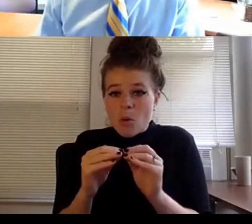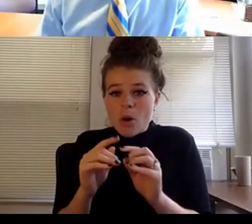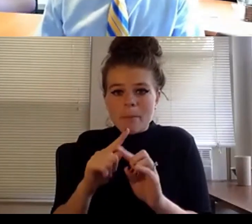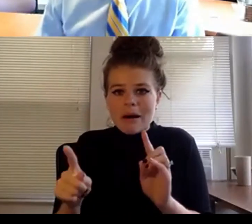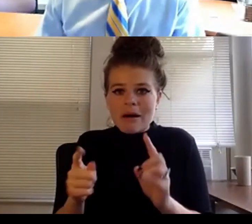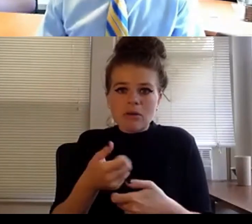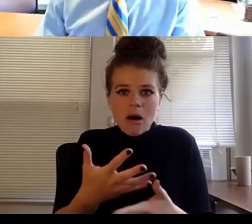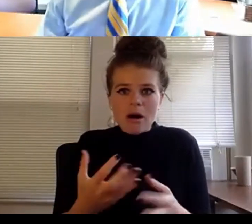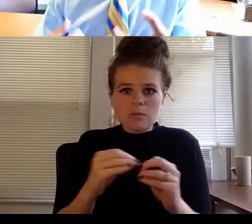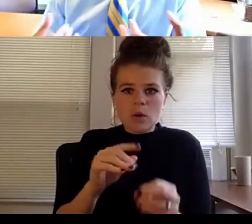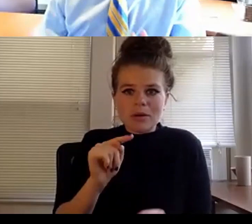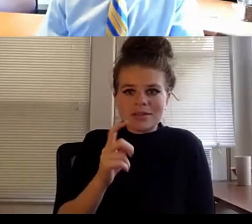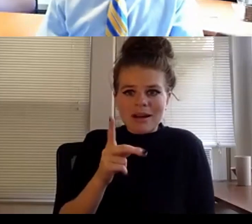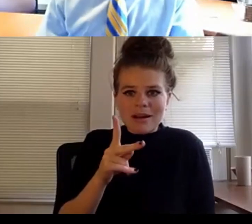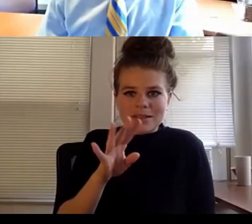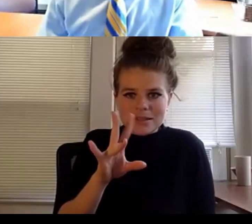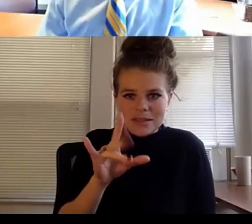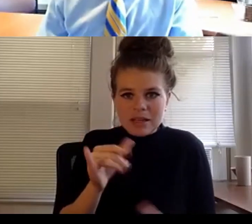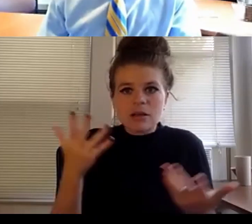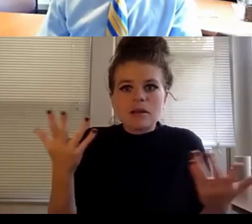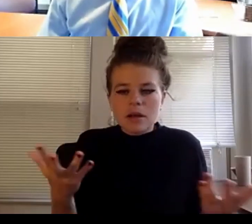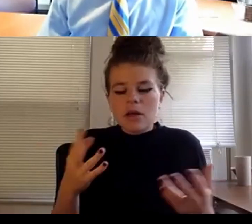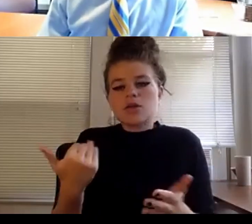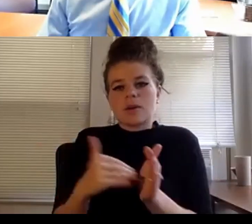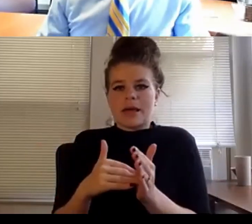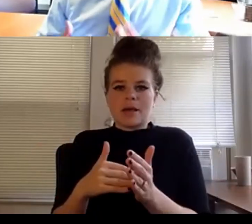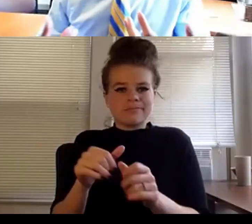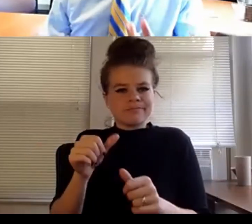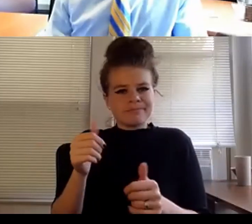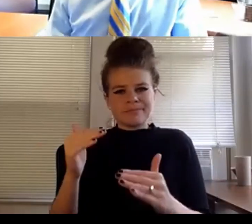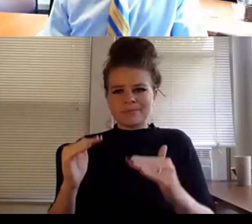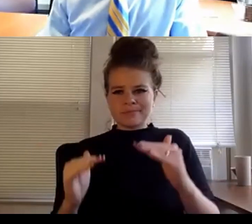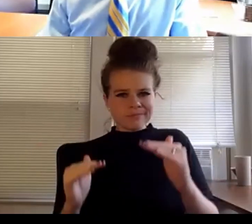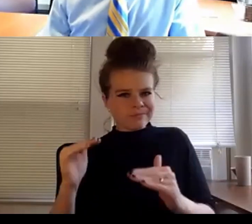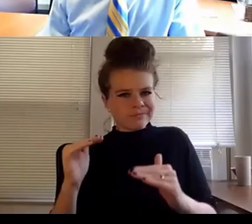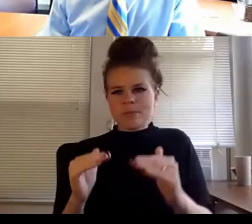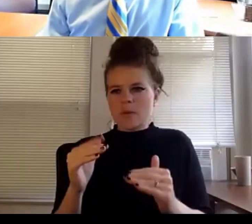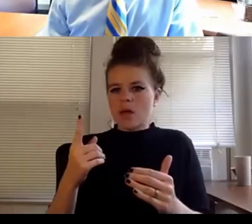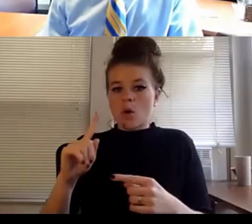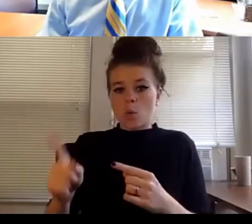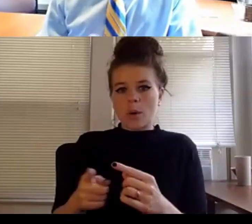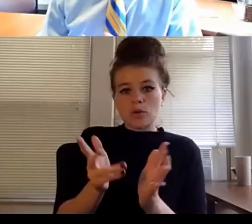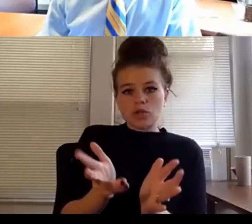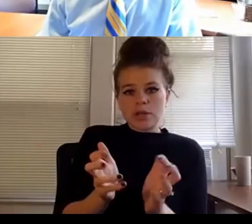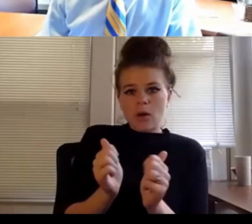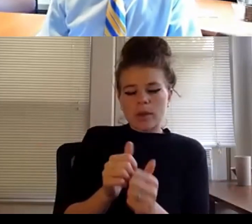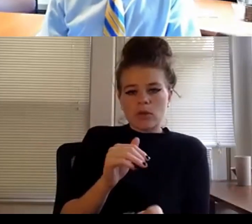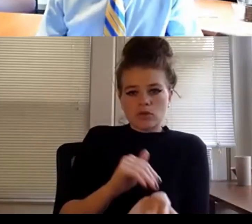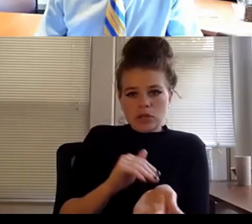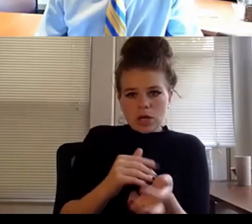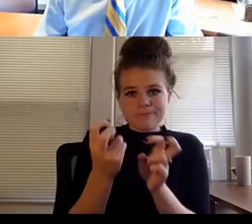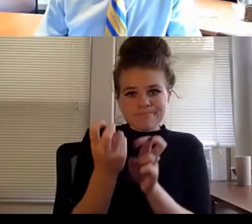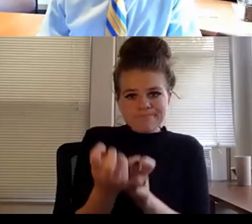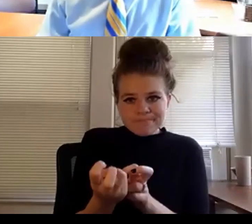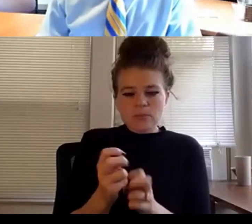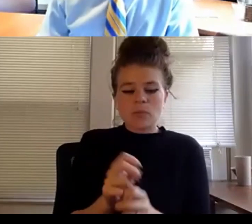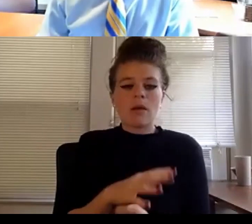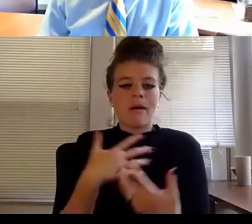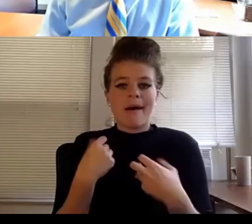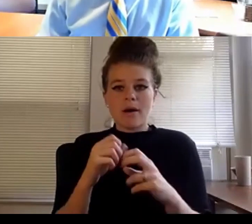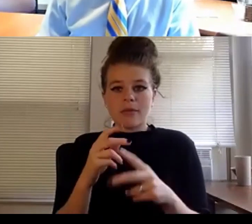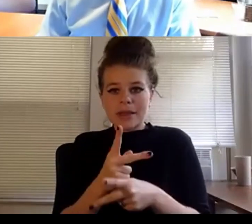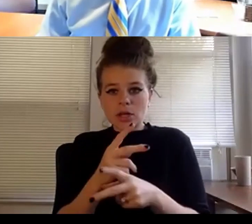FDA approved. So do we go about doing that? So I think when we talk to our physicians, when we talk to our healthcare team, you have the